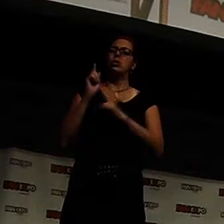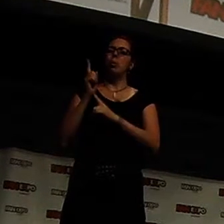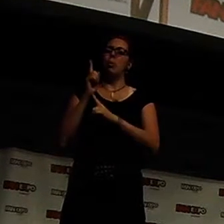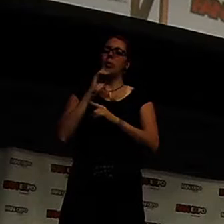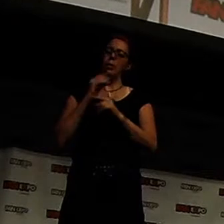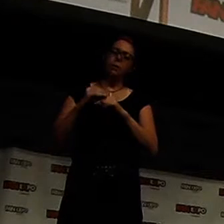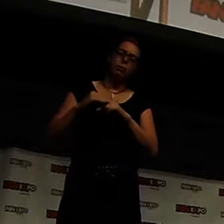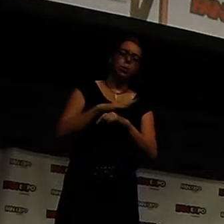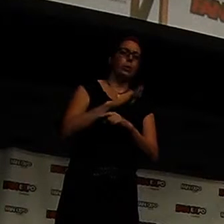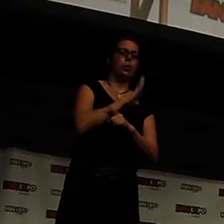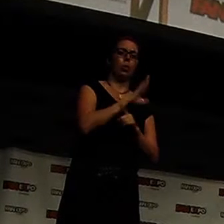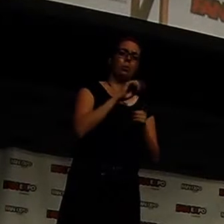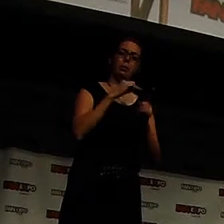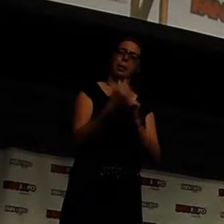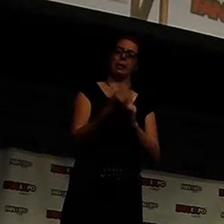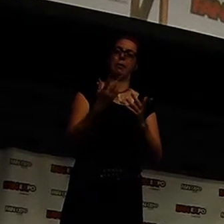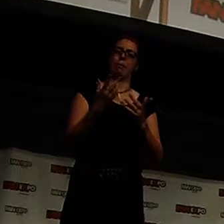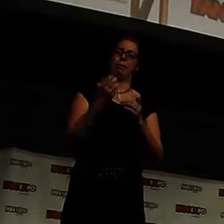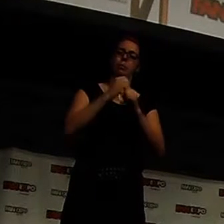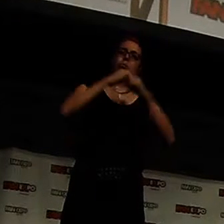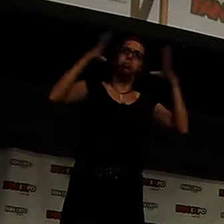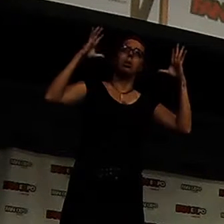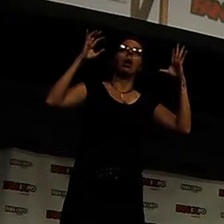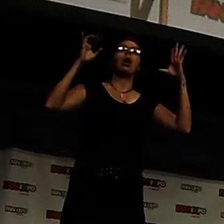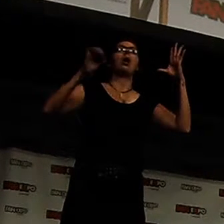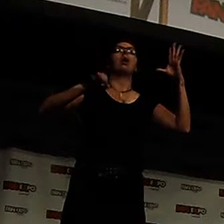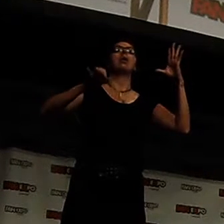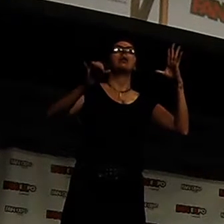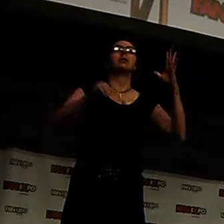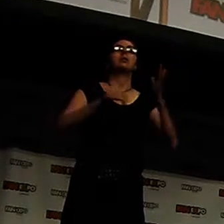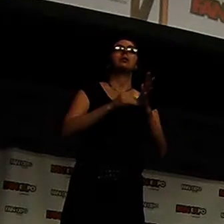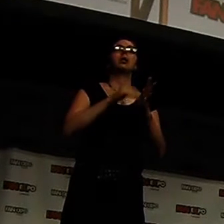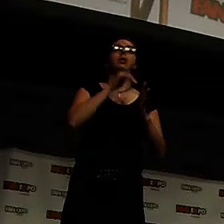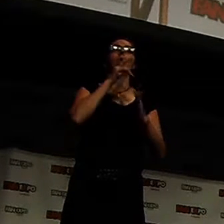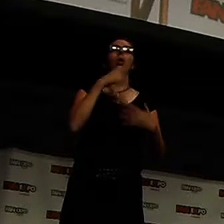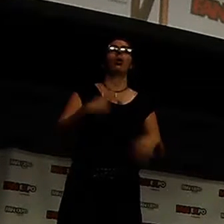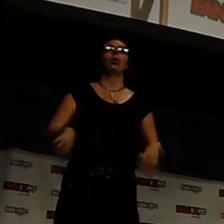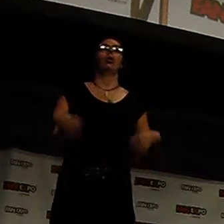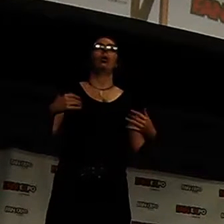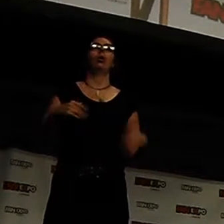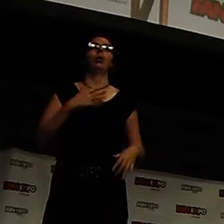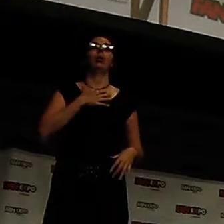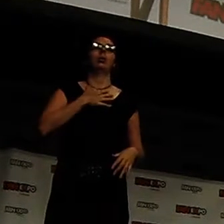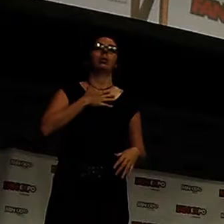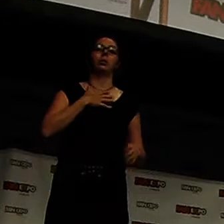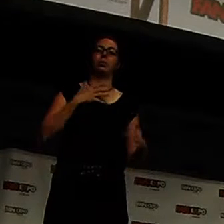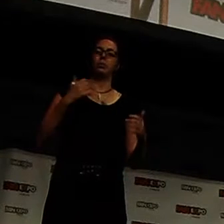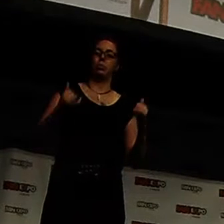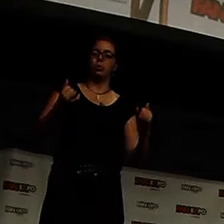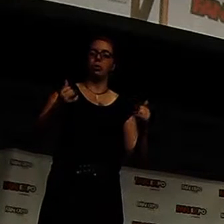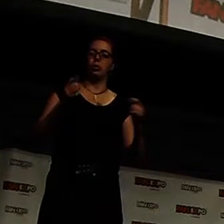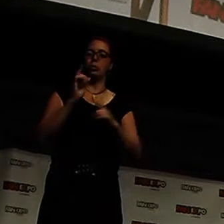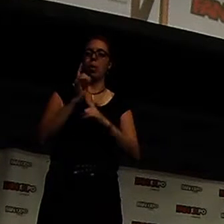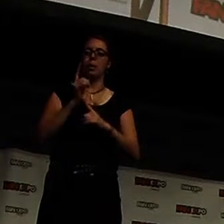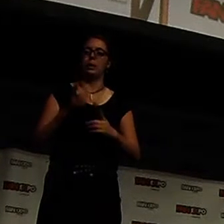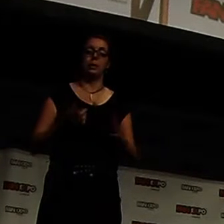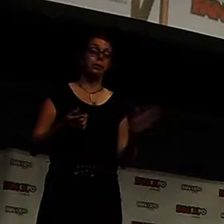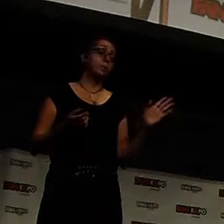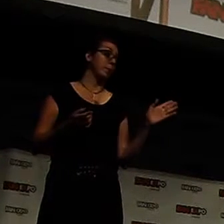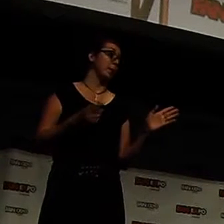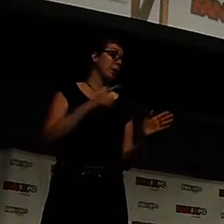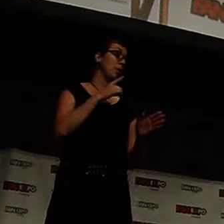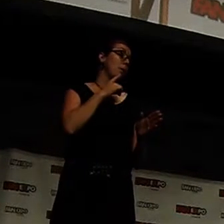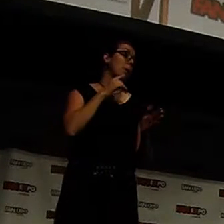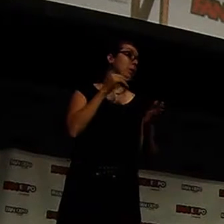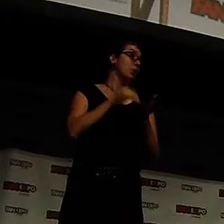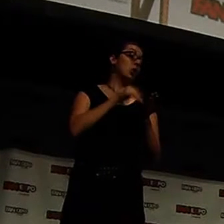world? You get them all the time. Like, there's been so many pinch me moments that you get so much. The Proms was pretty